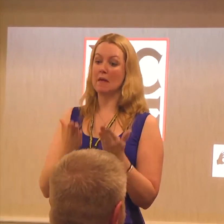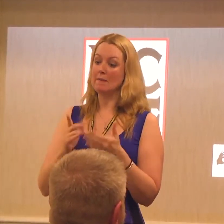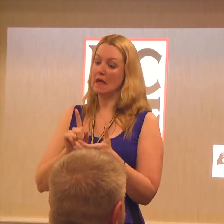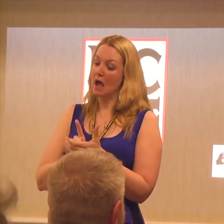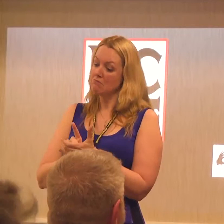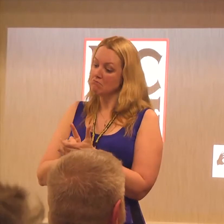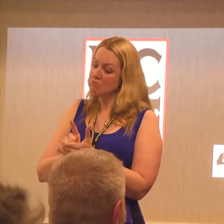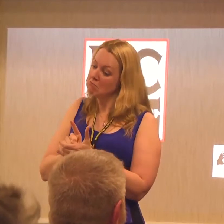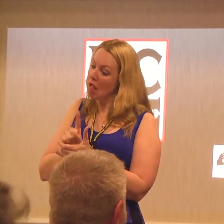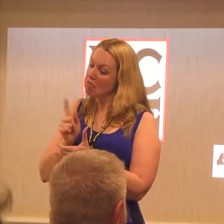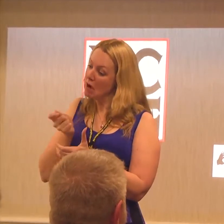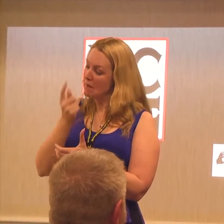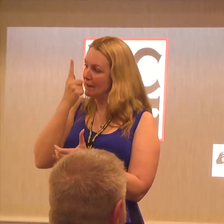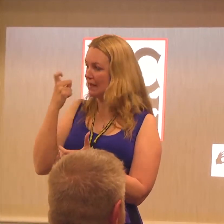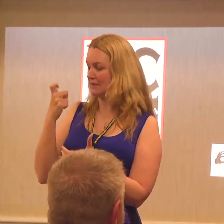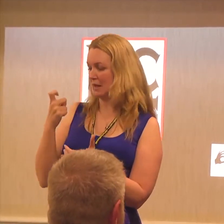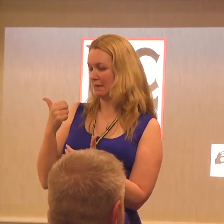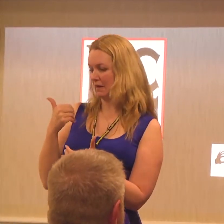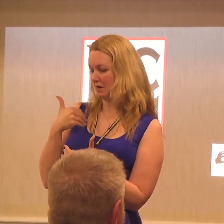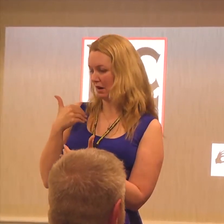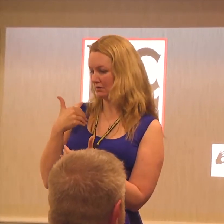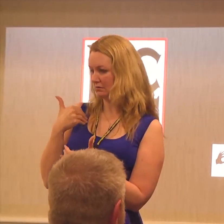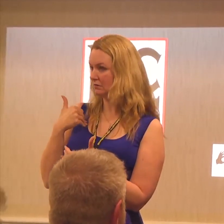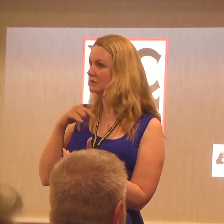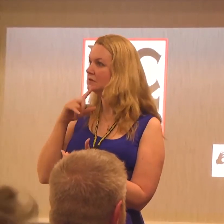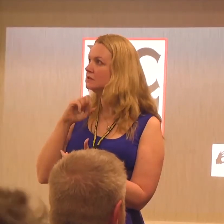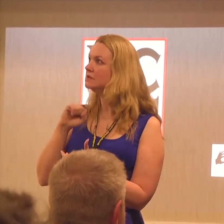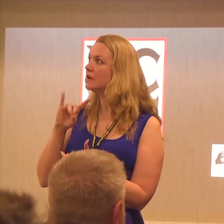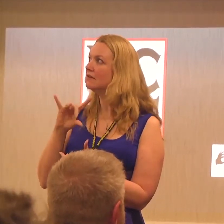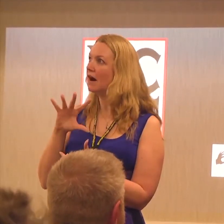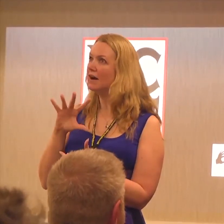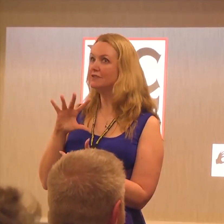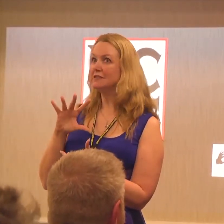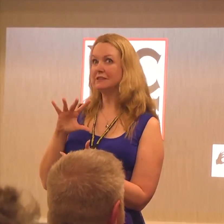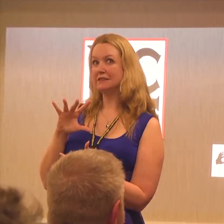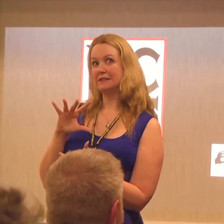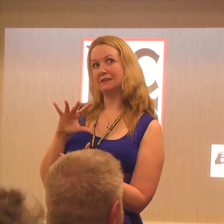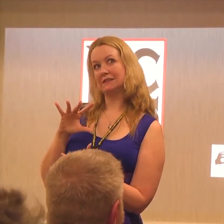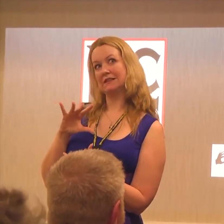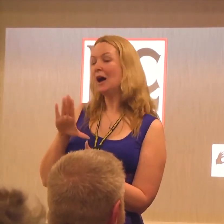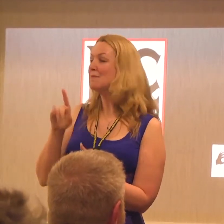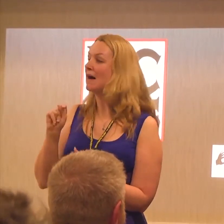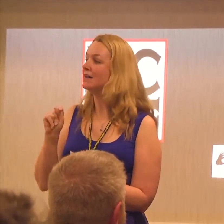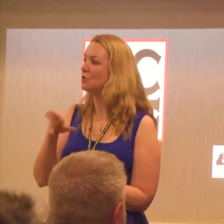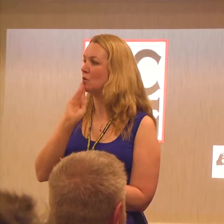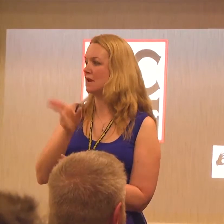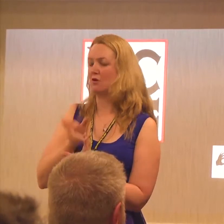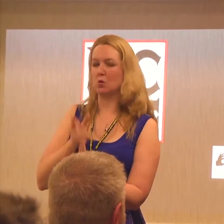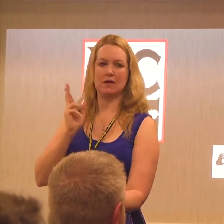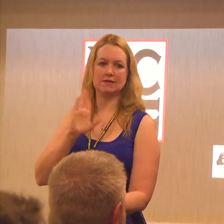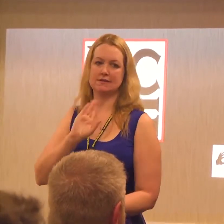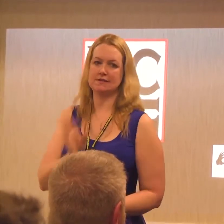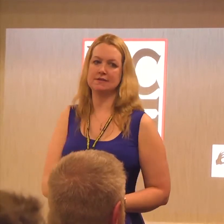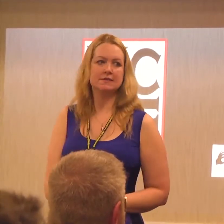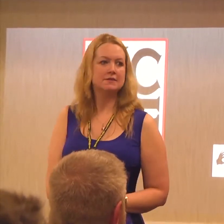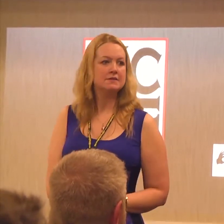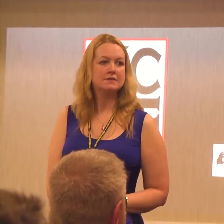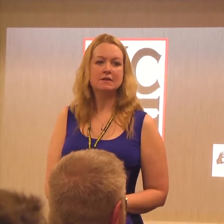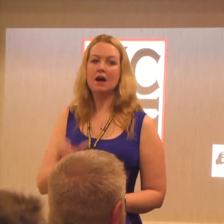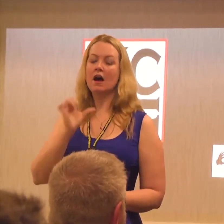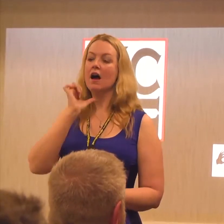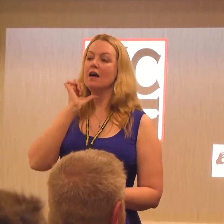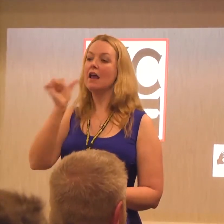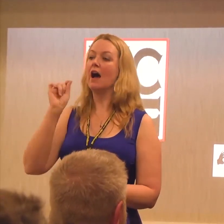years, because I'll be a young 85 years old, but I will never quit. Not until